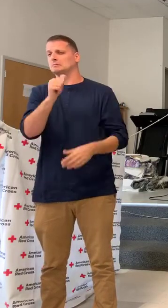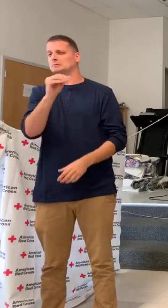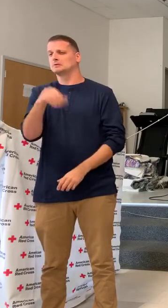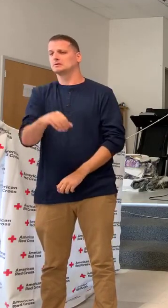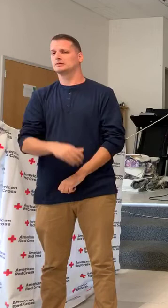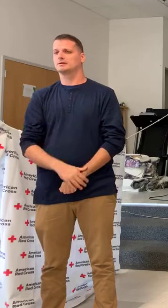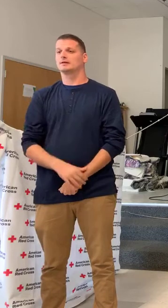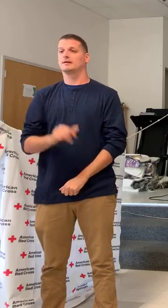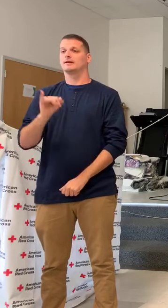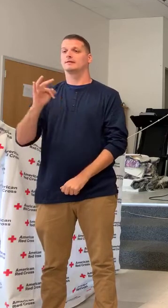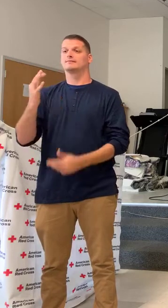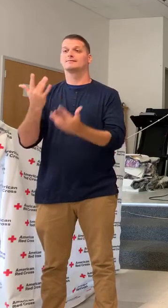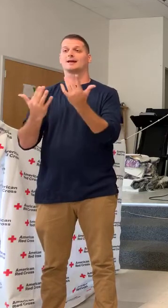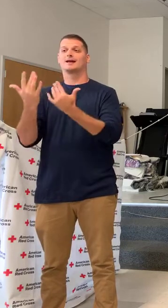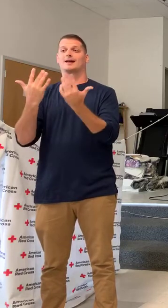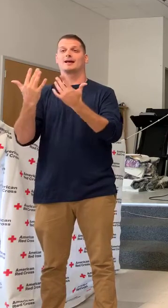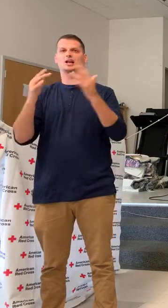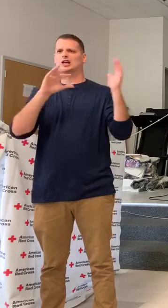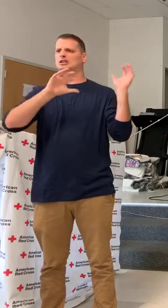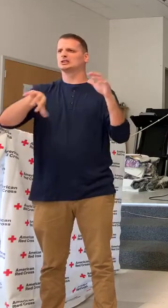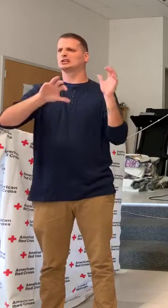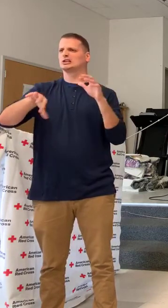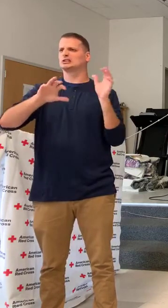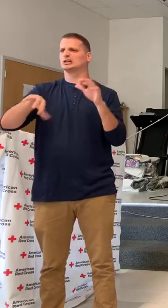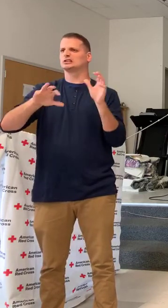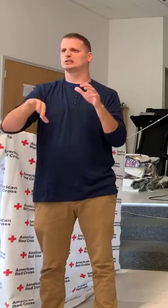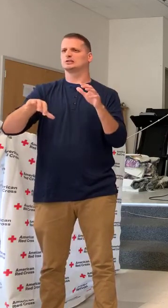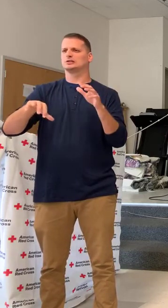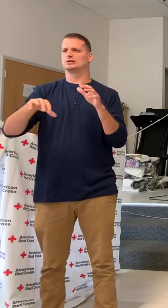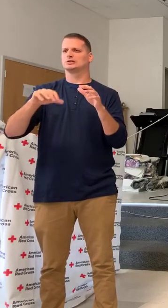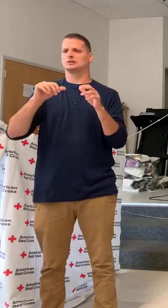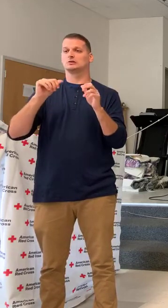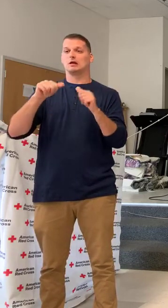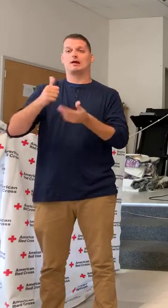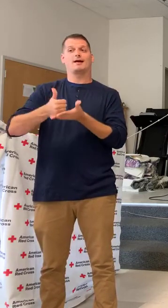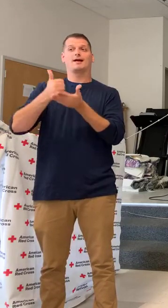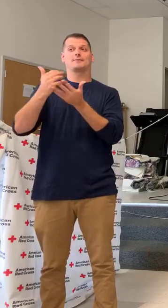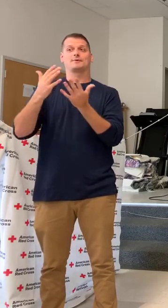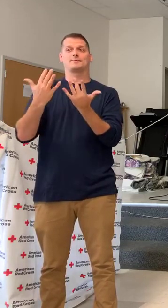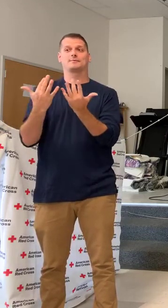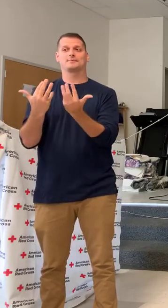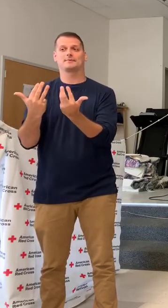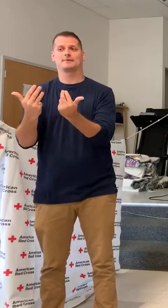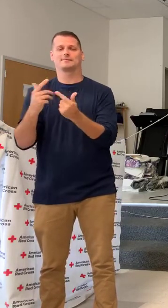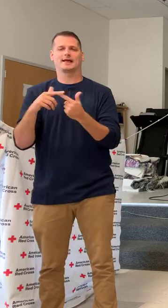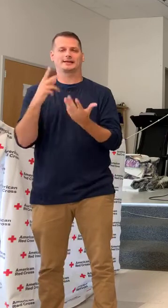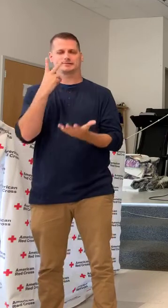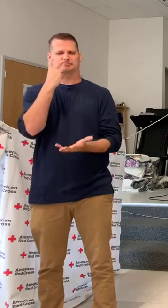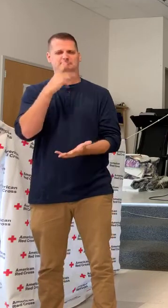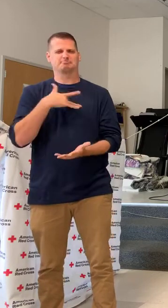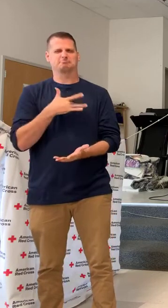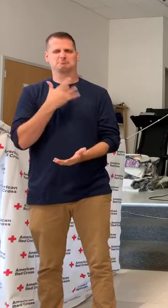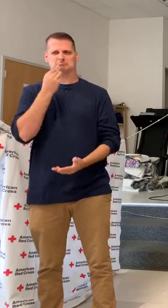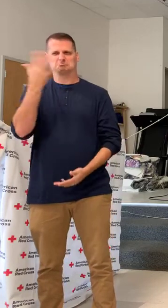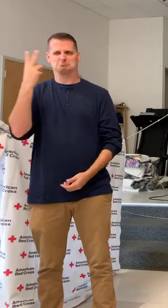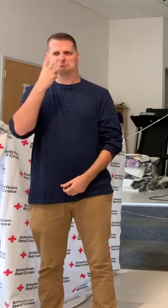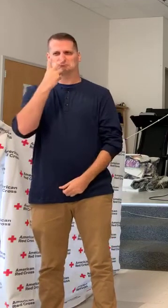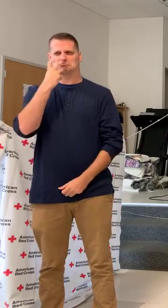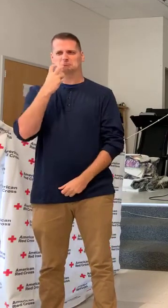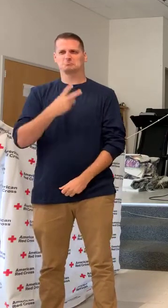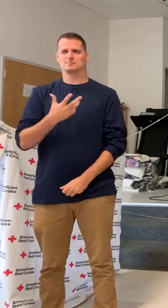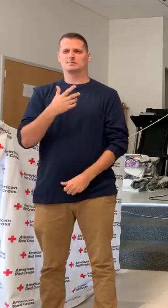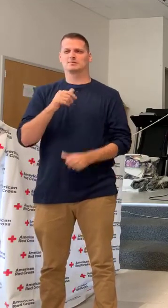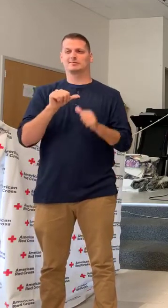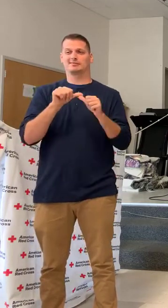measurable. But at 10%, that's pretty minimal. I just don't feel like we have enough moisture in the air to really do much for us. Now, the big thing that we saw yesterday